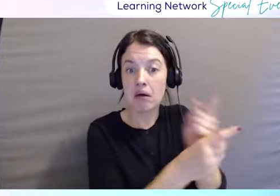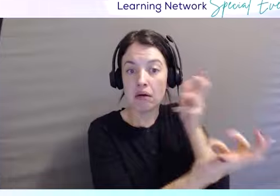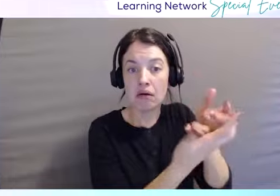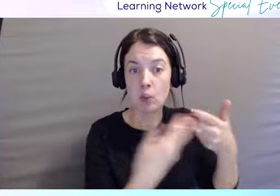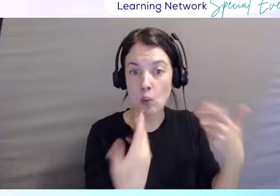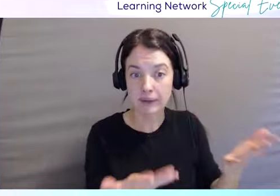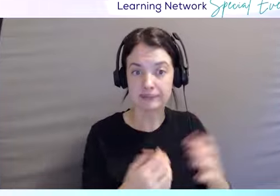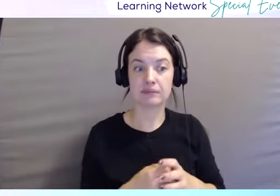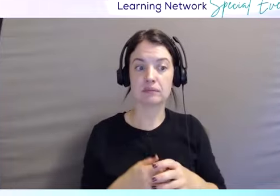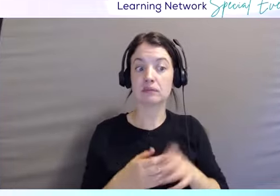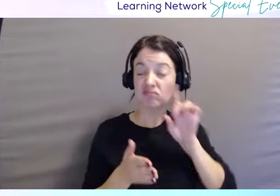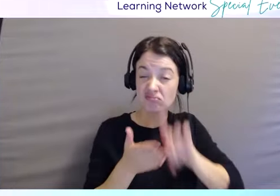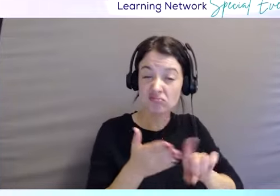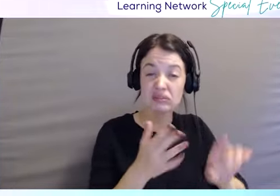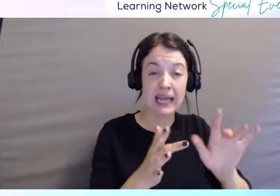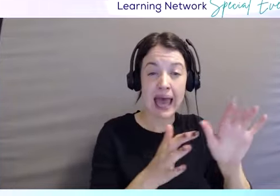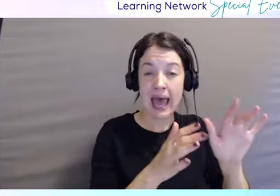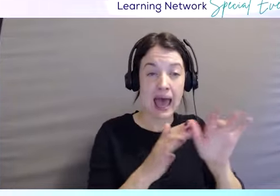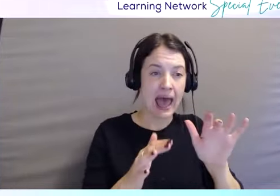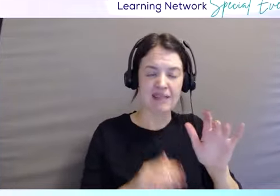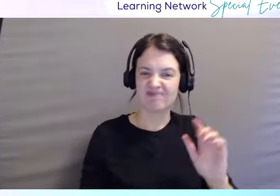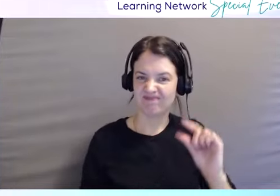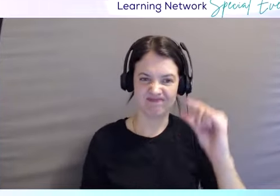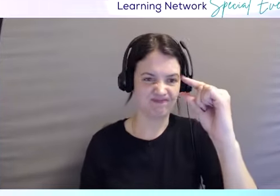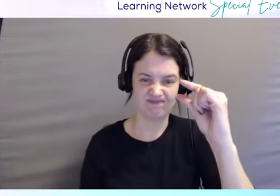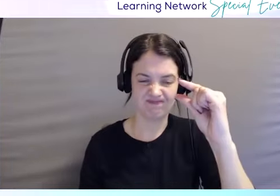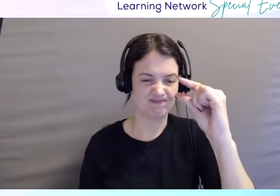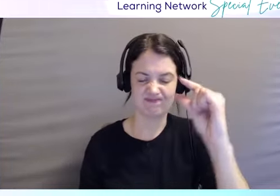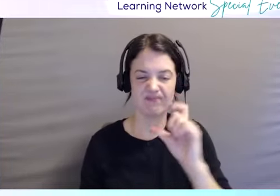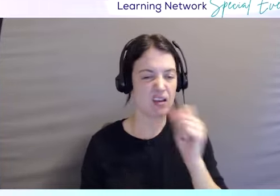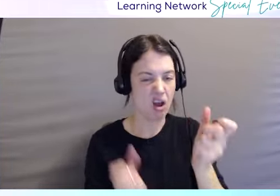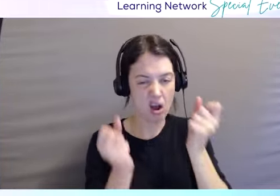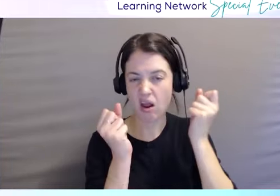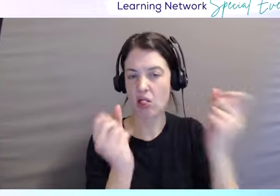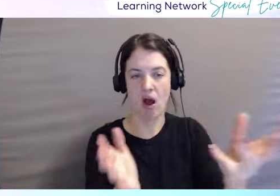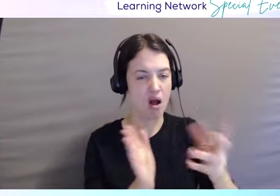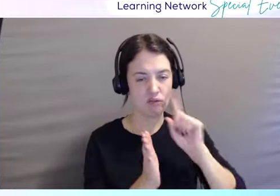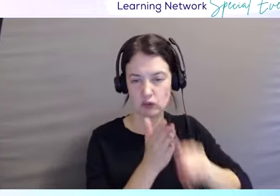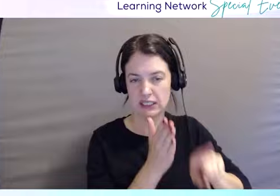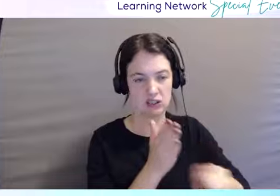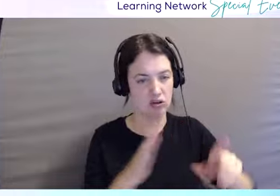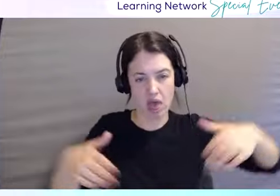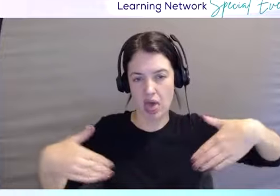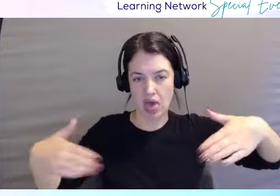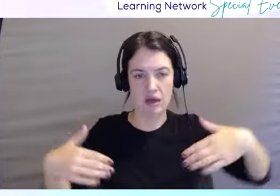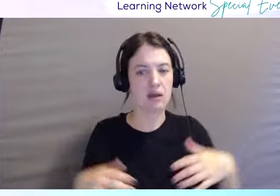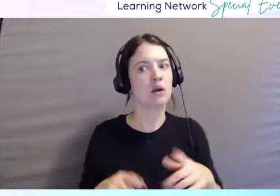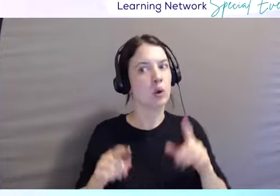found precious little in the literature. So there's a lot of work that needs to be done here for all of us to try